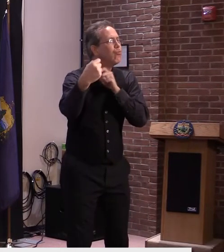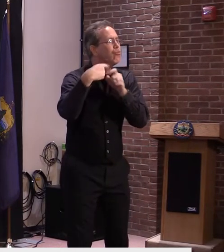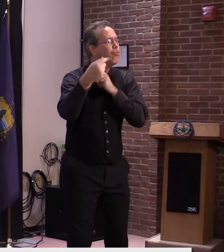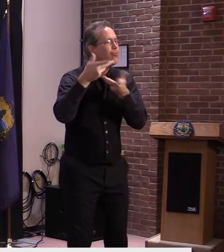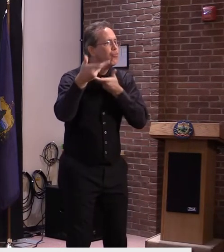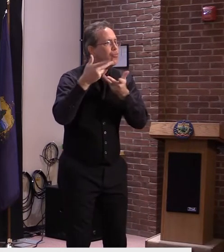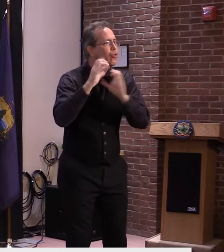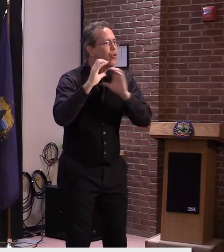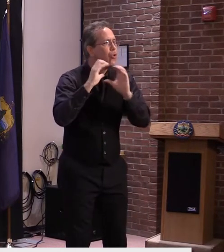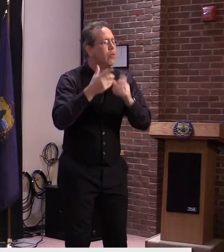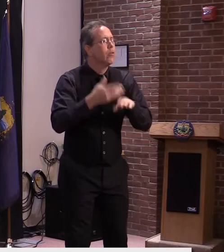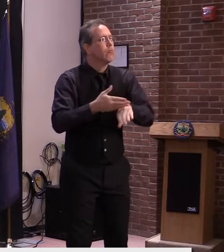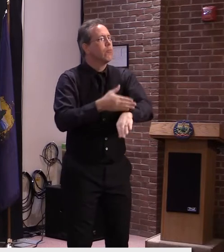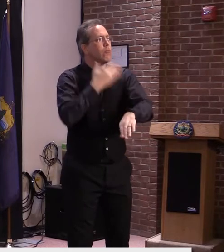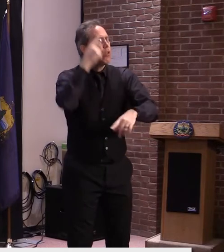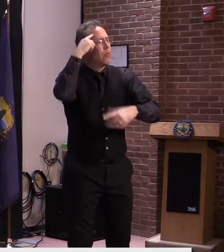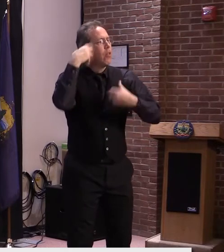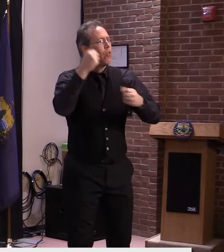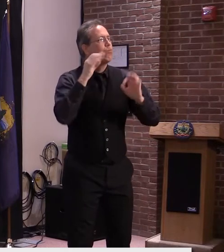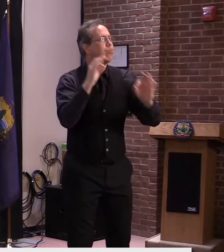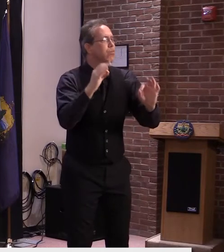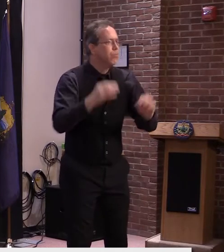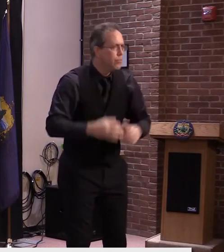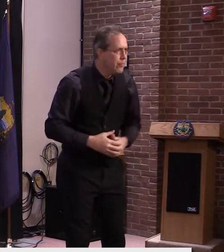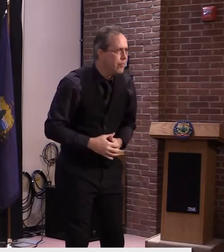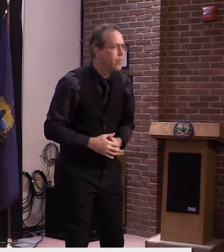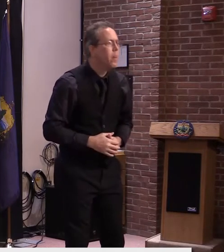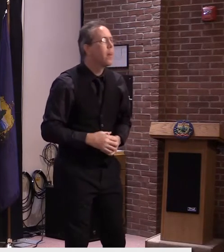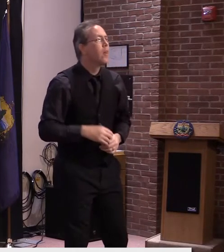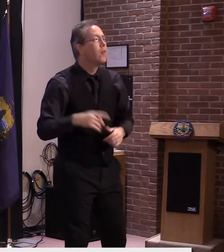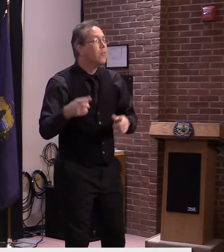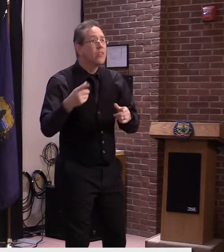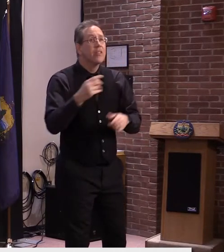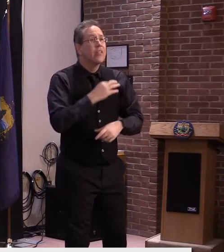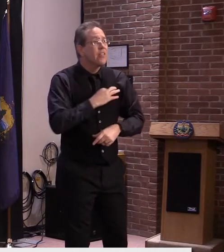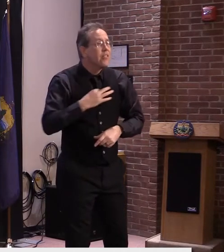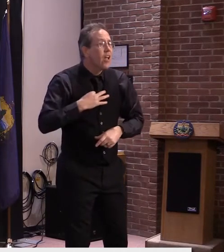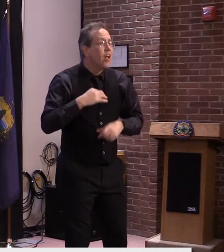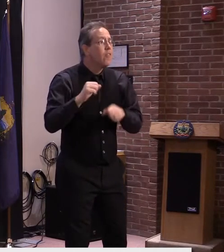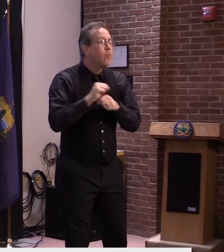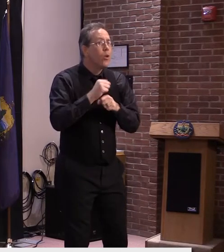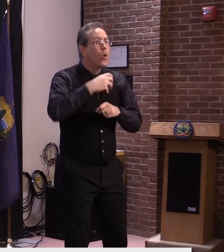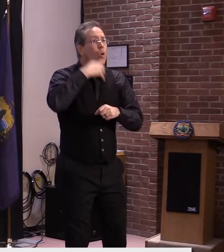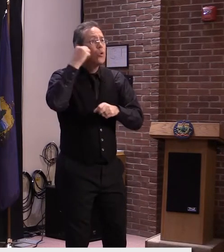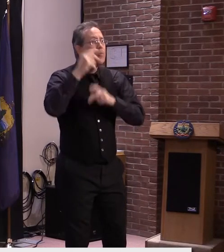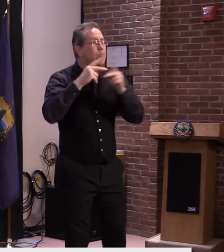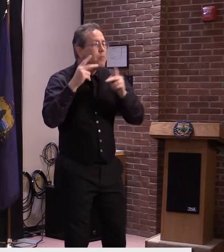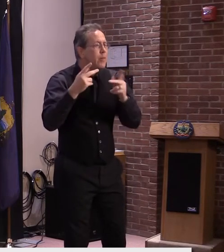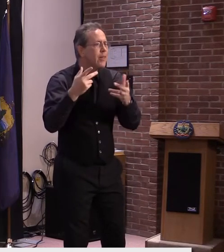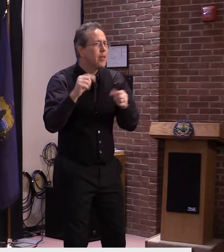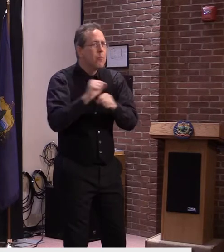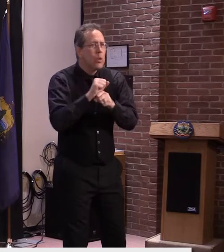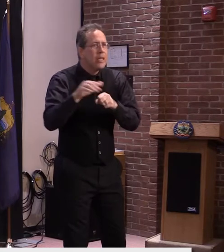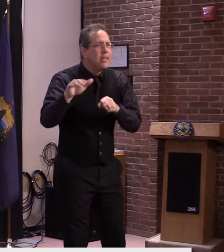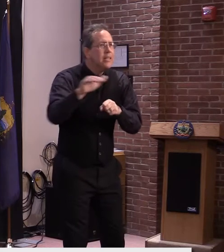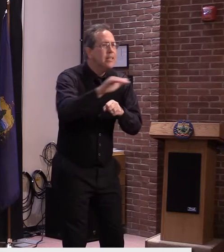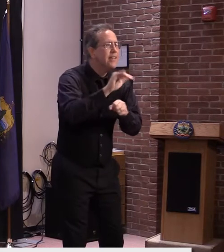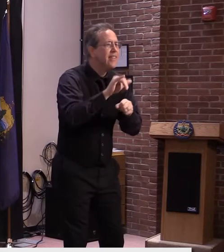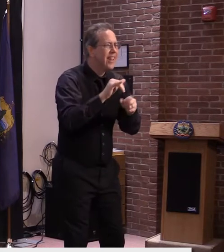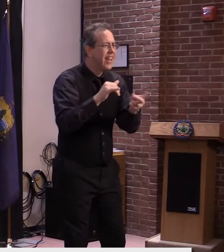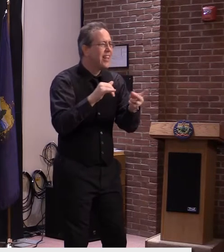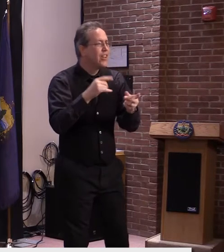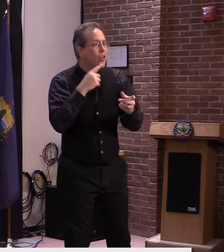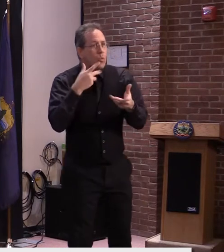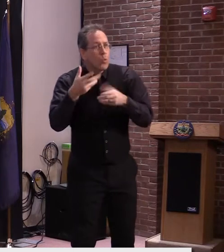for our AHS staff and for service providers. It allows them to connect with clients no matter where